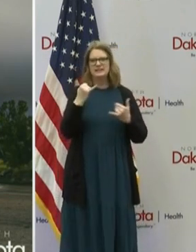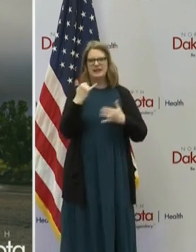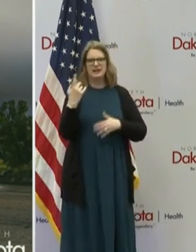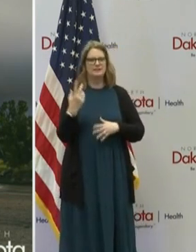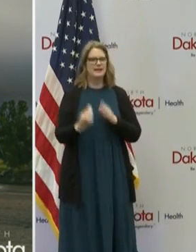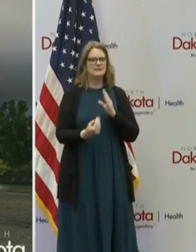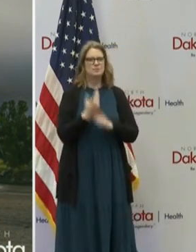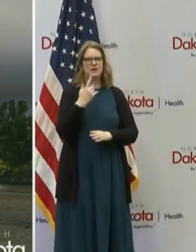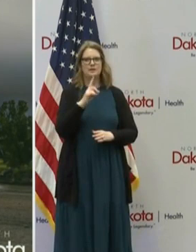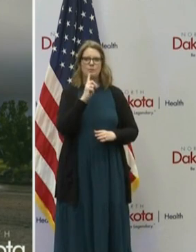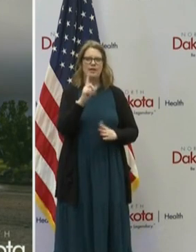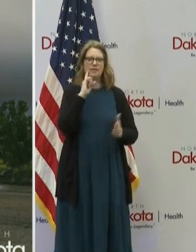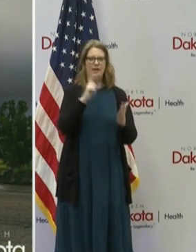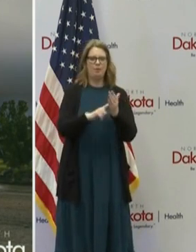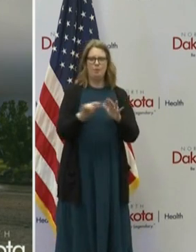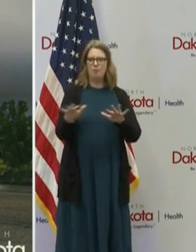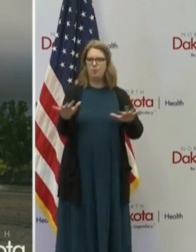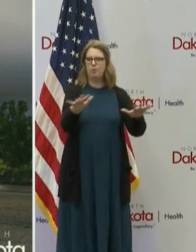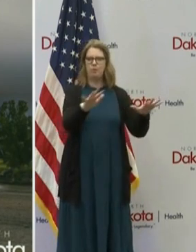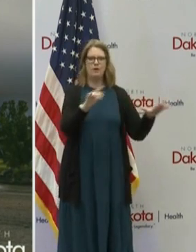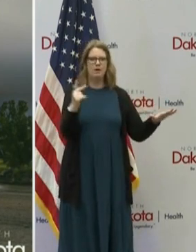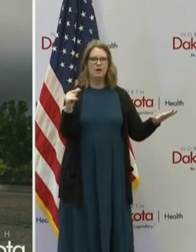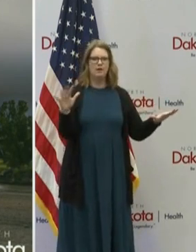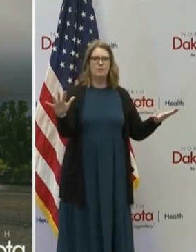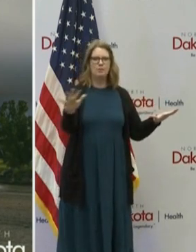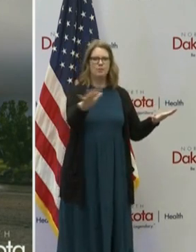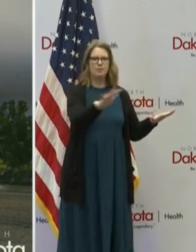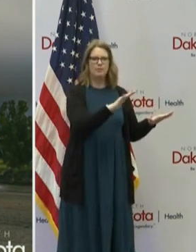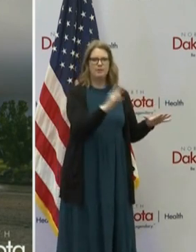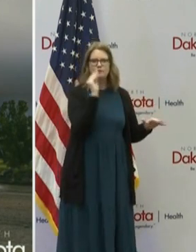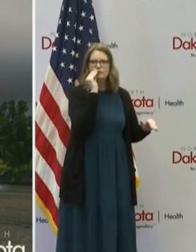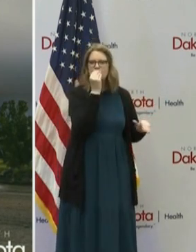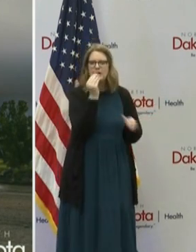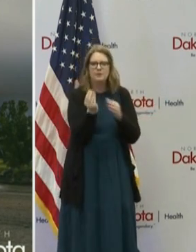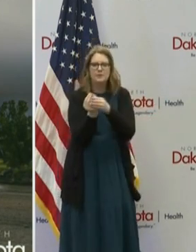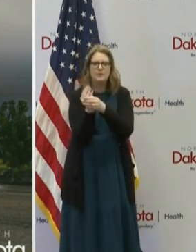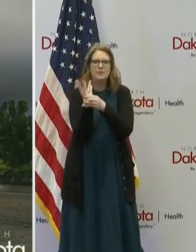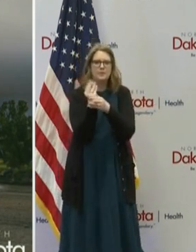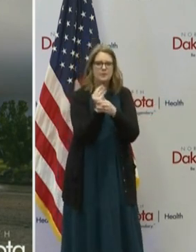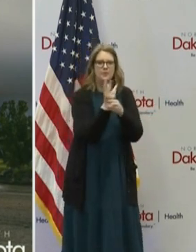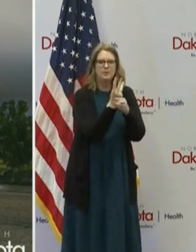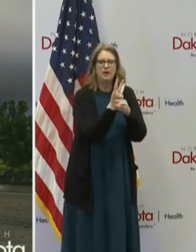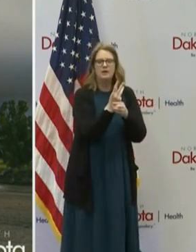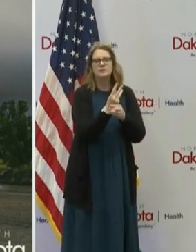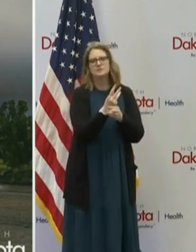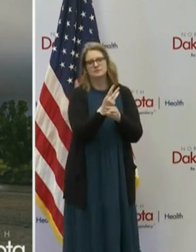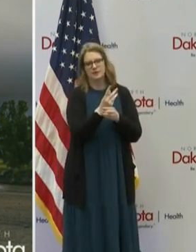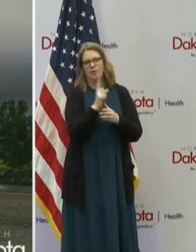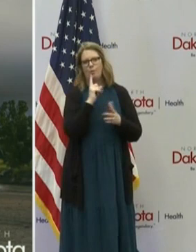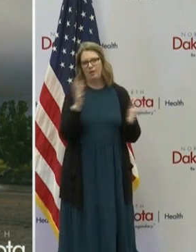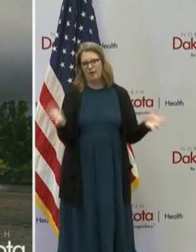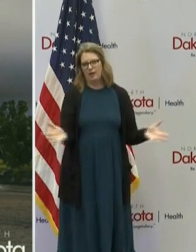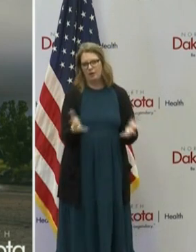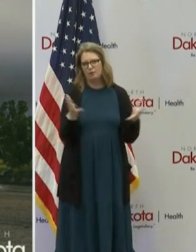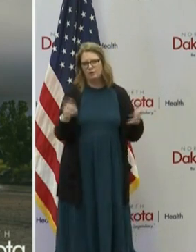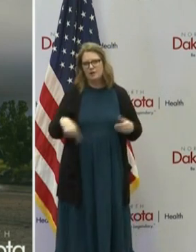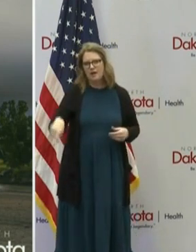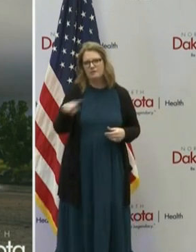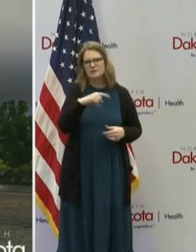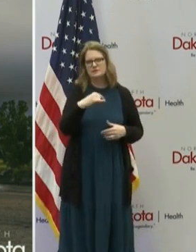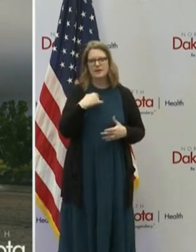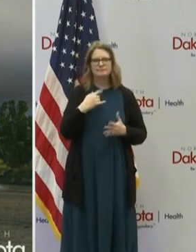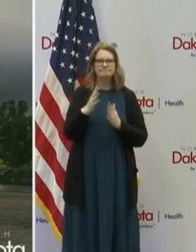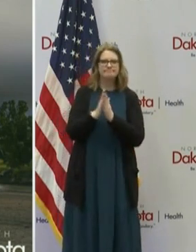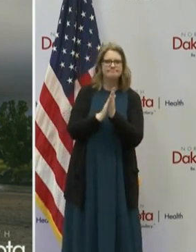spring hits you in the face. And it's a wonderful thing, and I think it should give us all encouragement as we look forward and optimism to